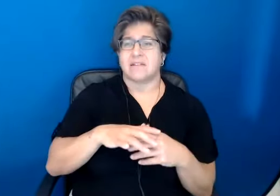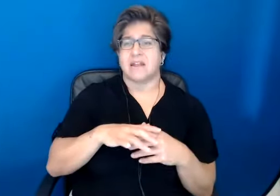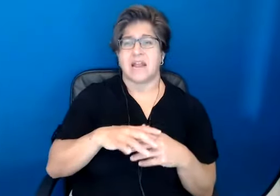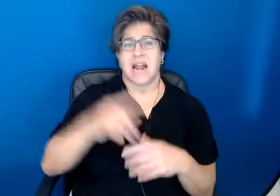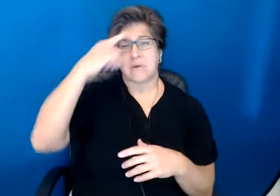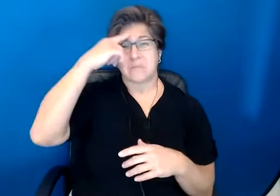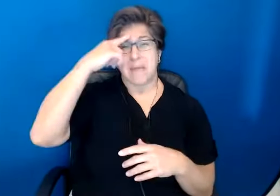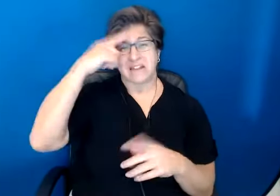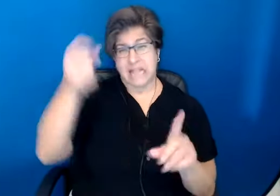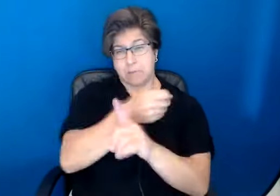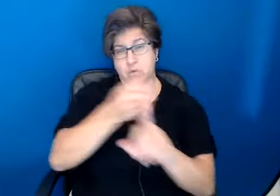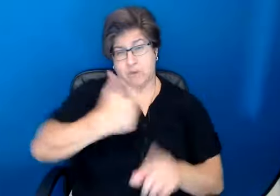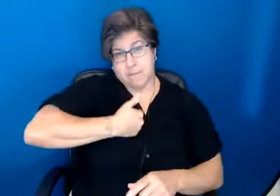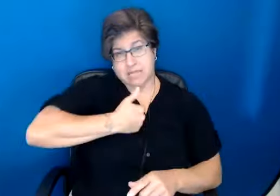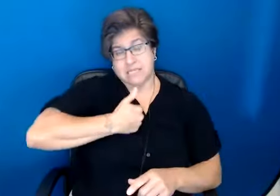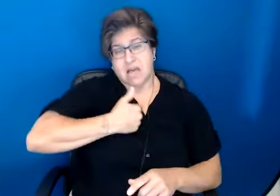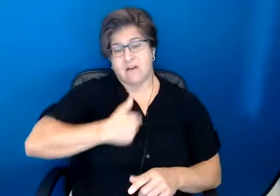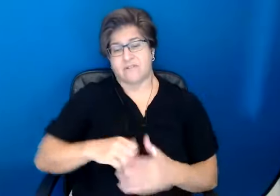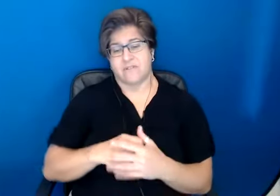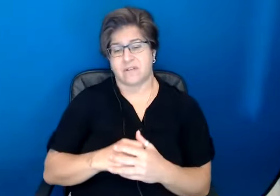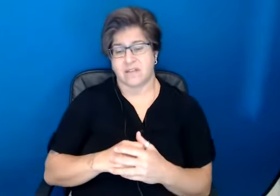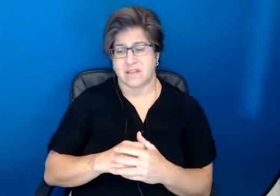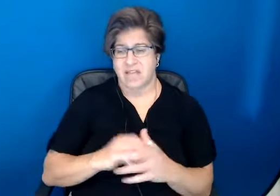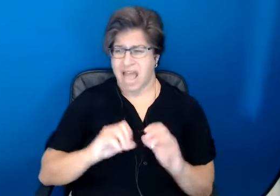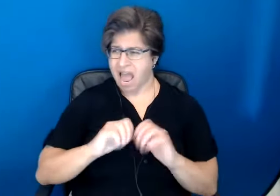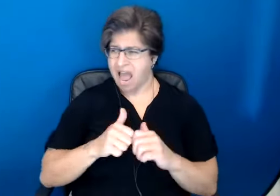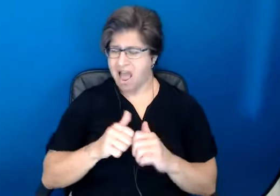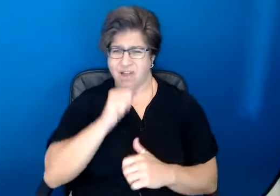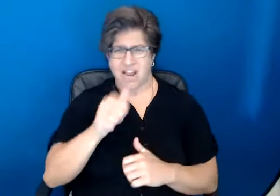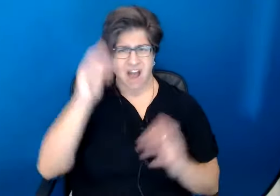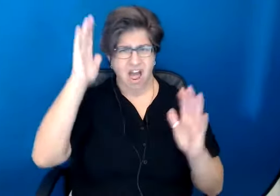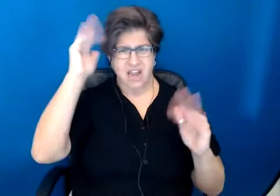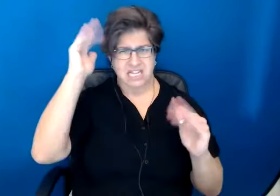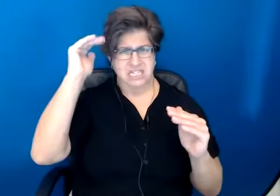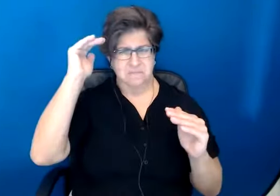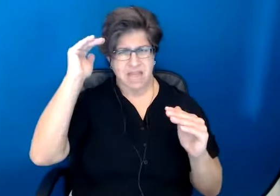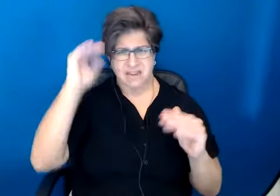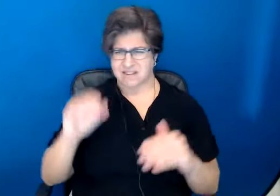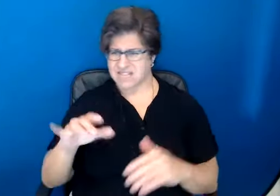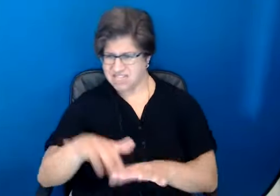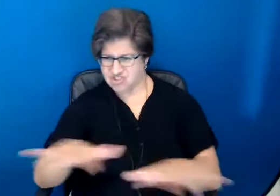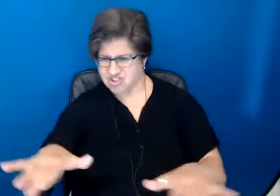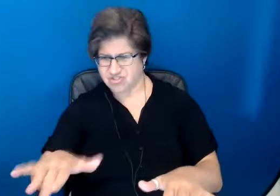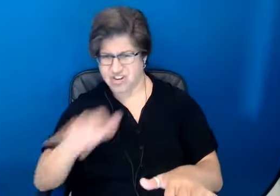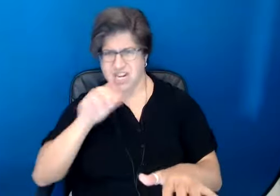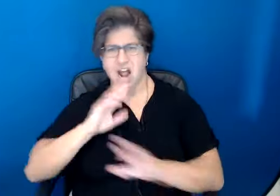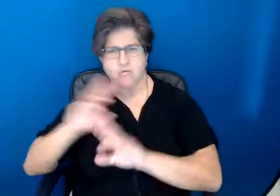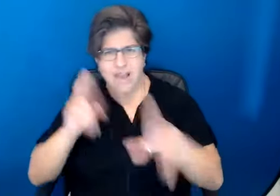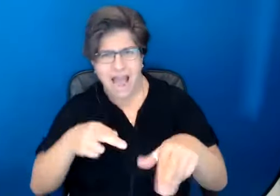the steps. But I met John and I had Declan, and that was a violent. I attracted what I was, you